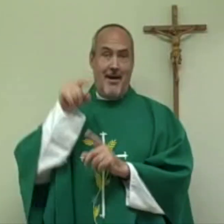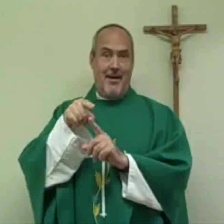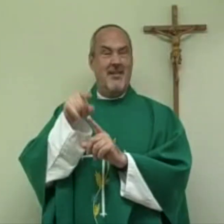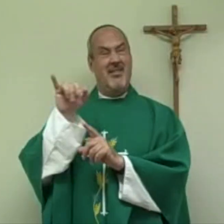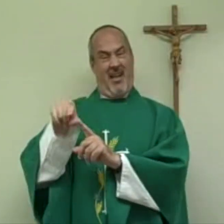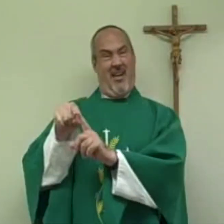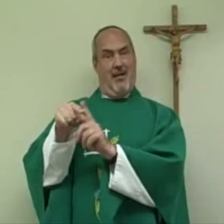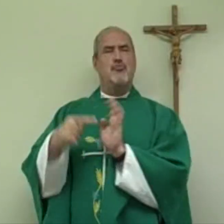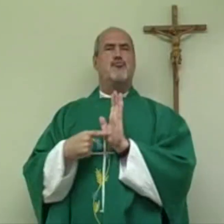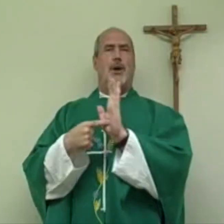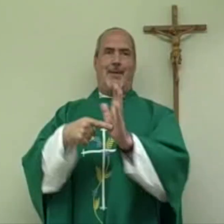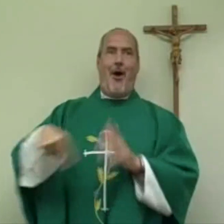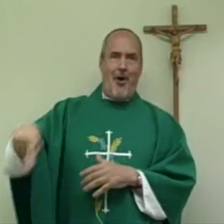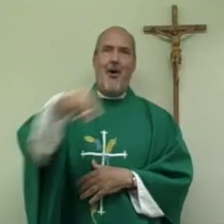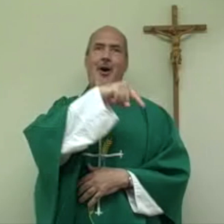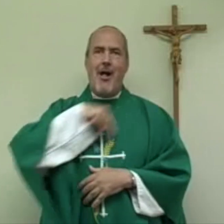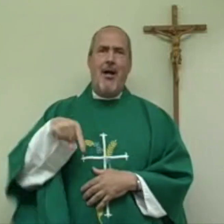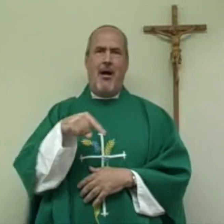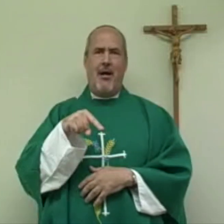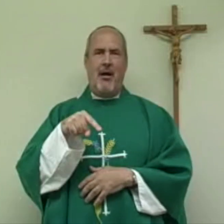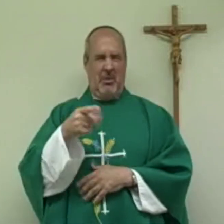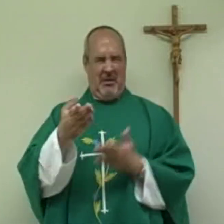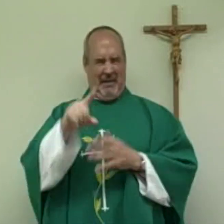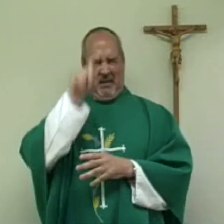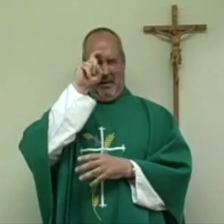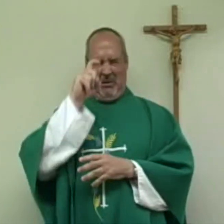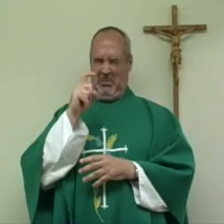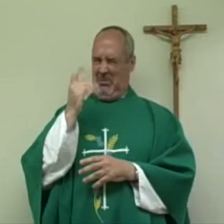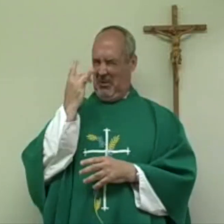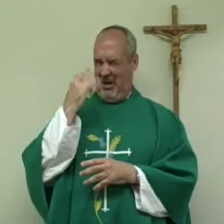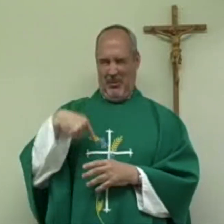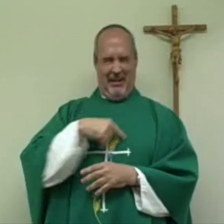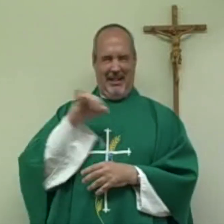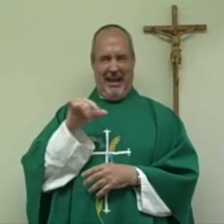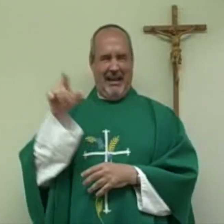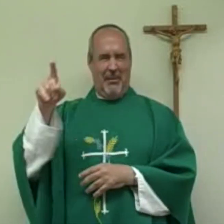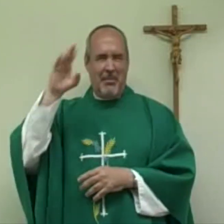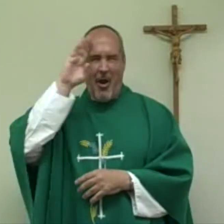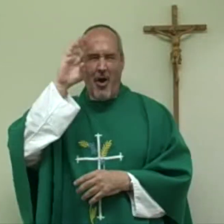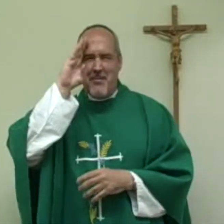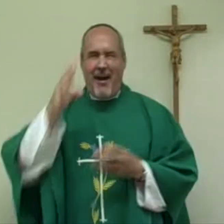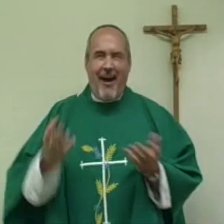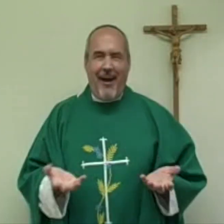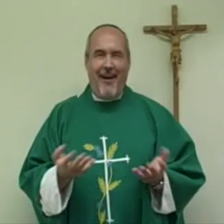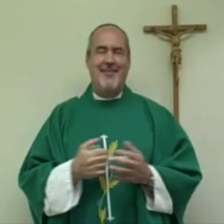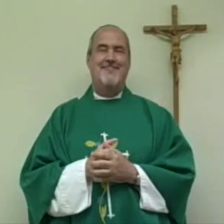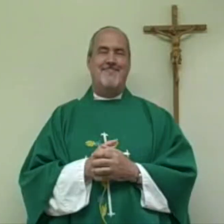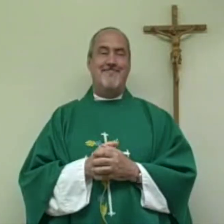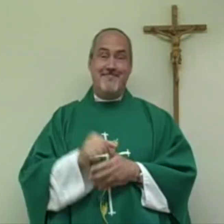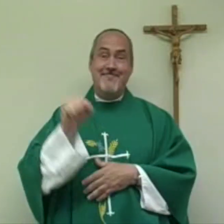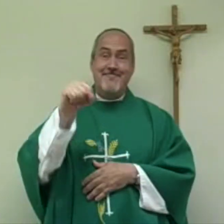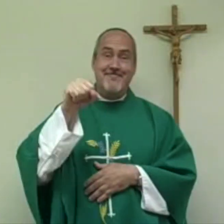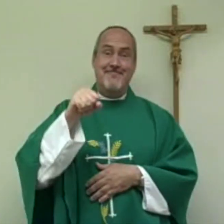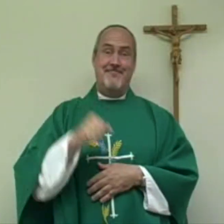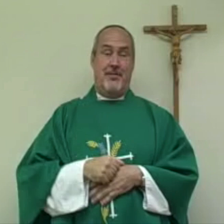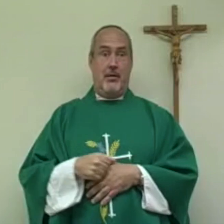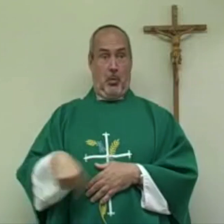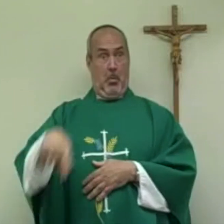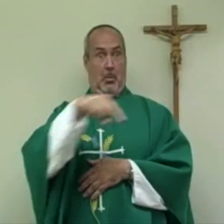The man Bartimaeus shows all of us that we need to be like him, or that